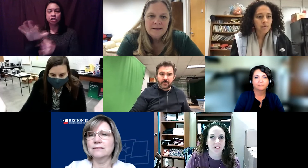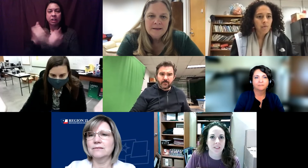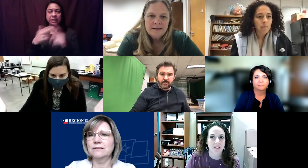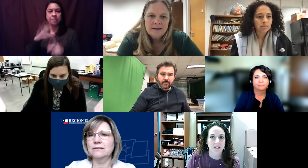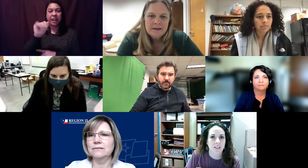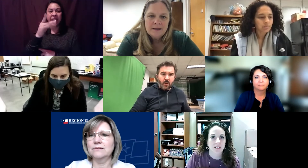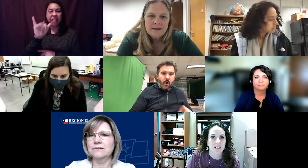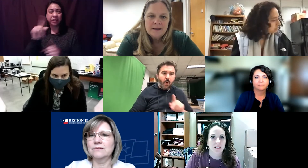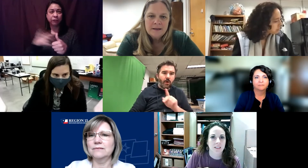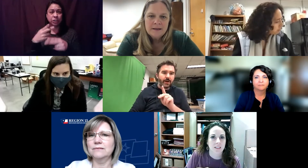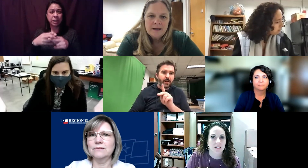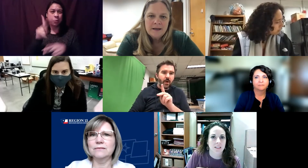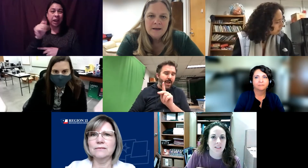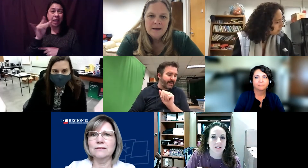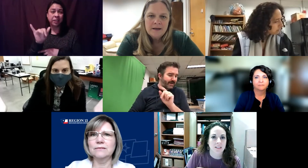name.